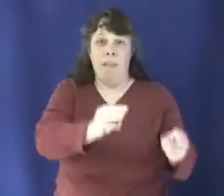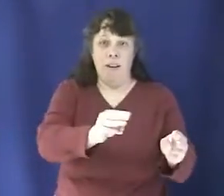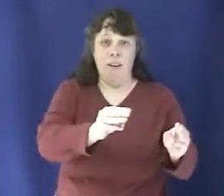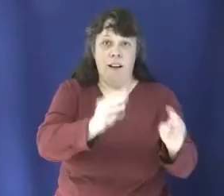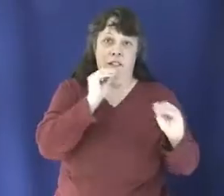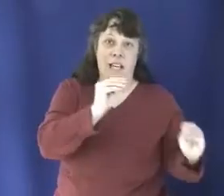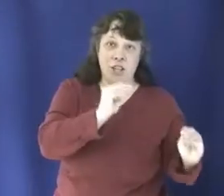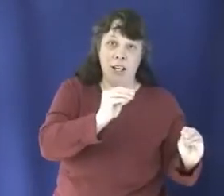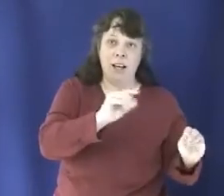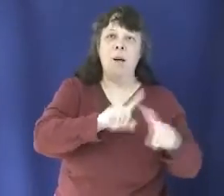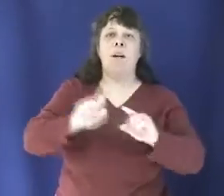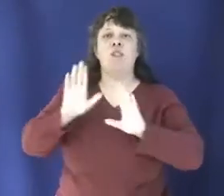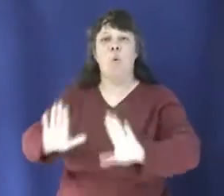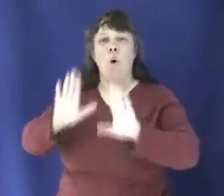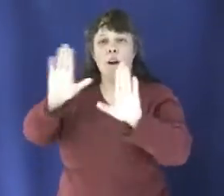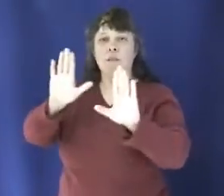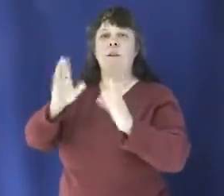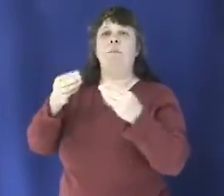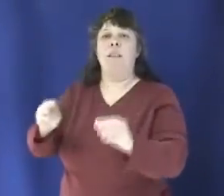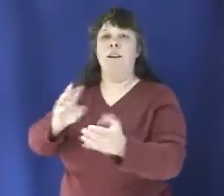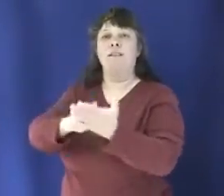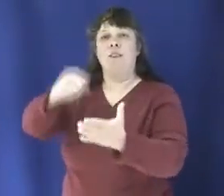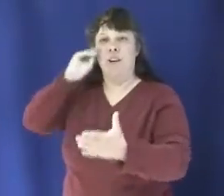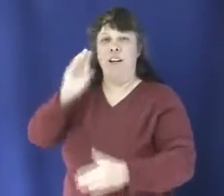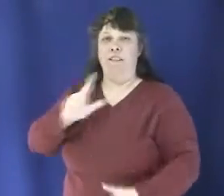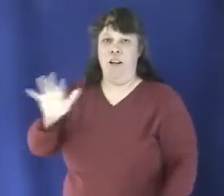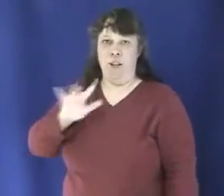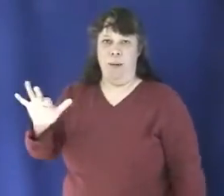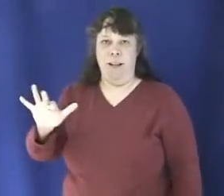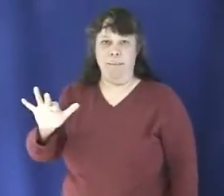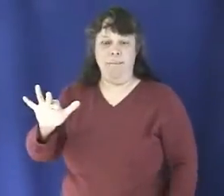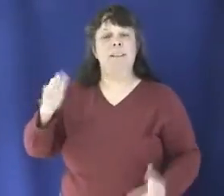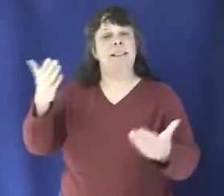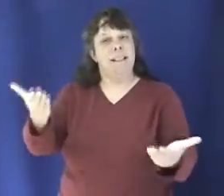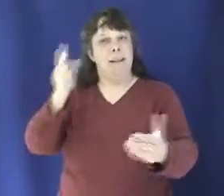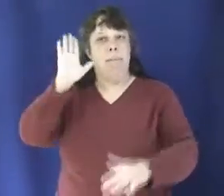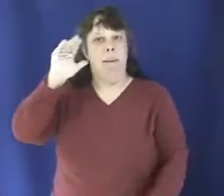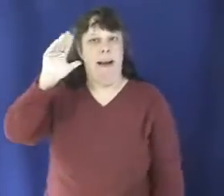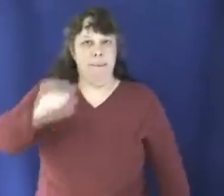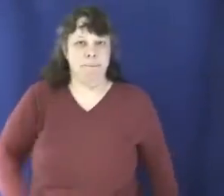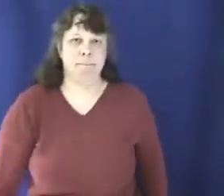method of teaching, but it's a wonderful method for learning fingerspelling. Bye-bye.